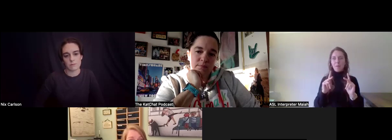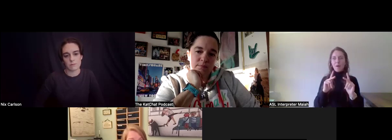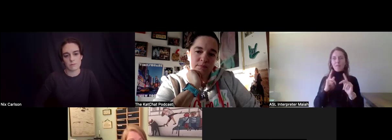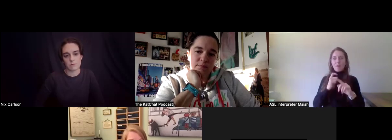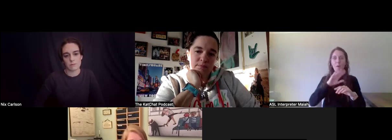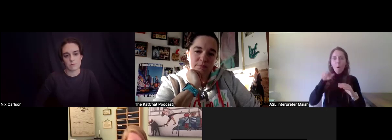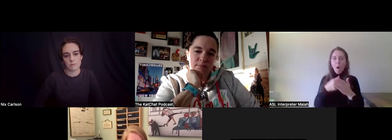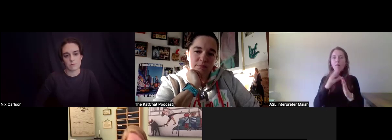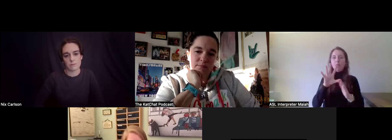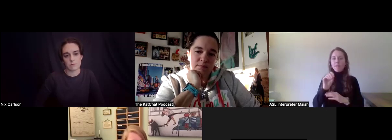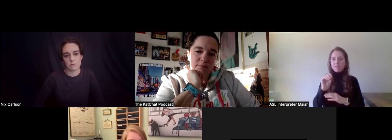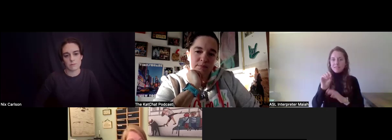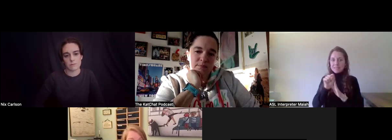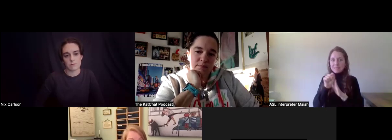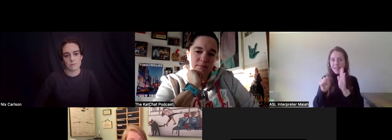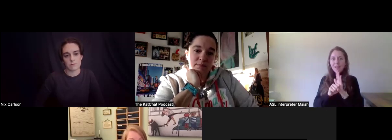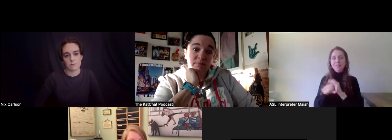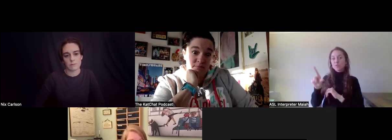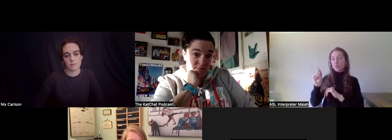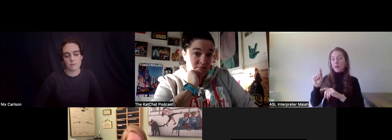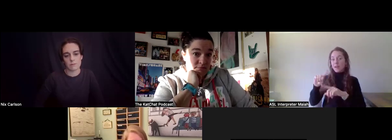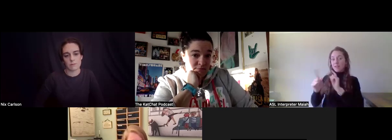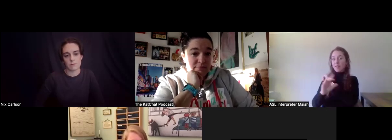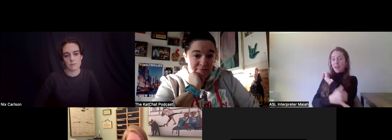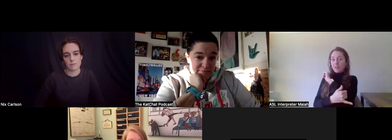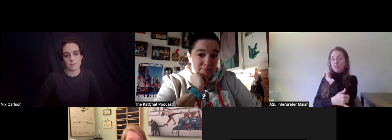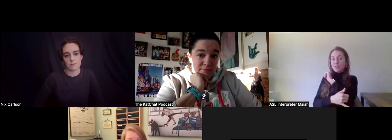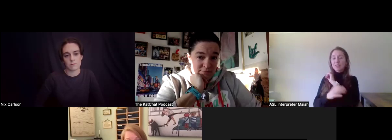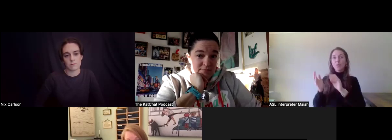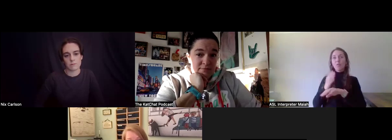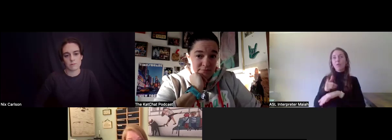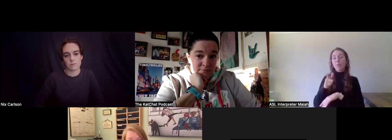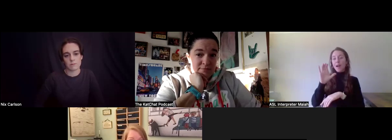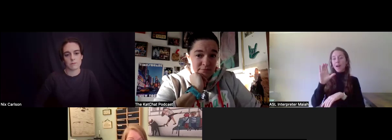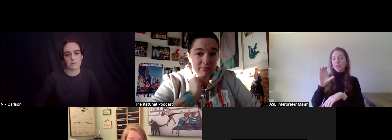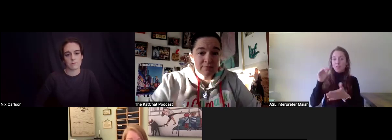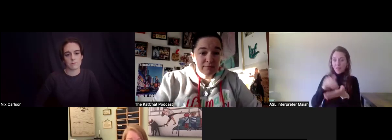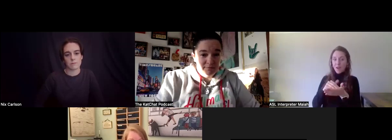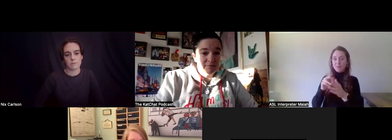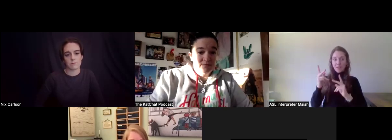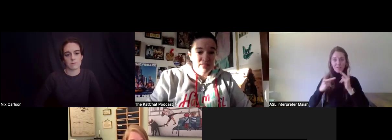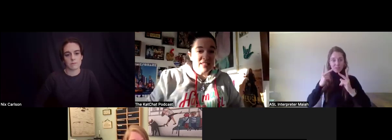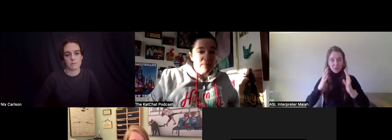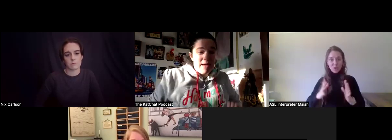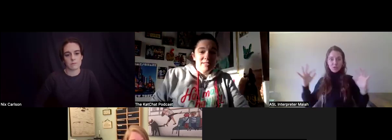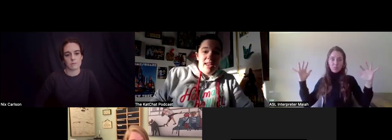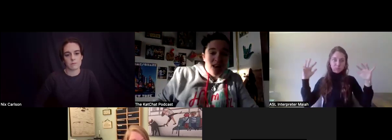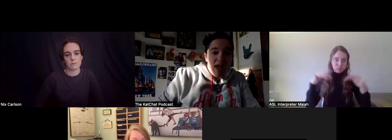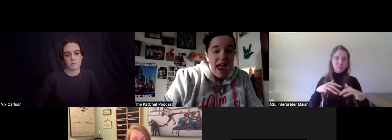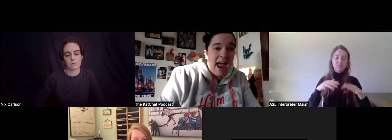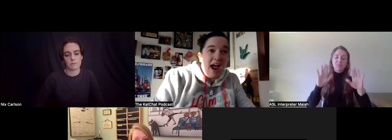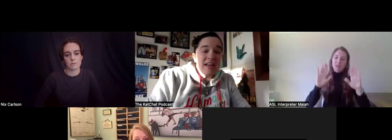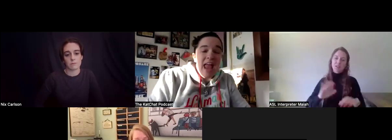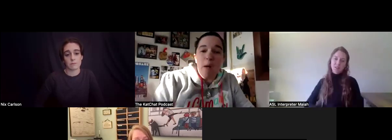20 countries. We had over 100,000 visitors. I mean, it was fantastic. That's